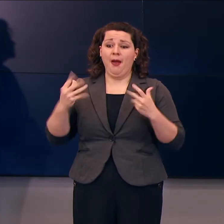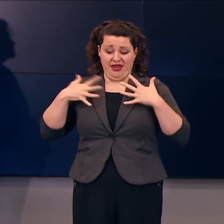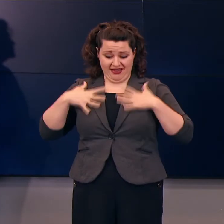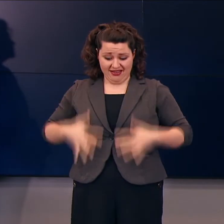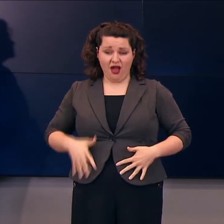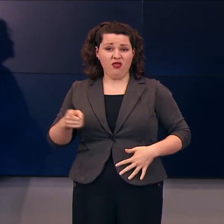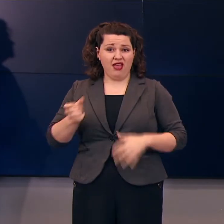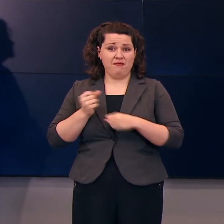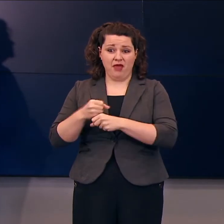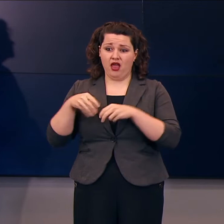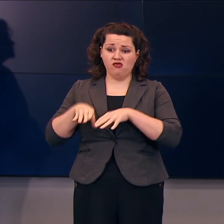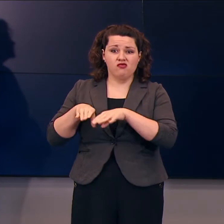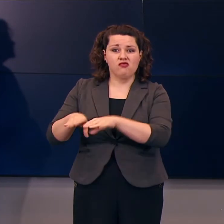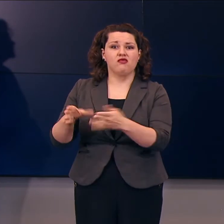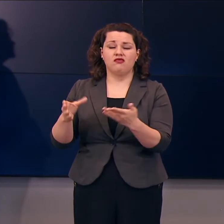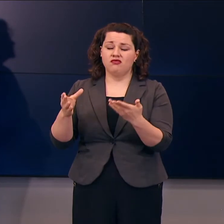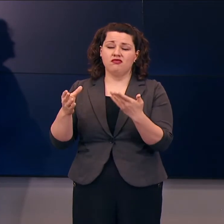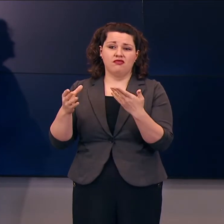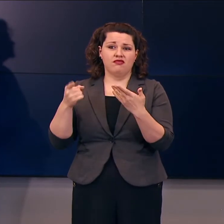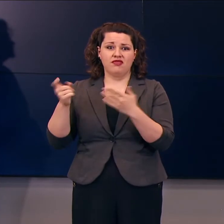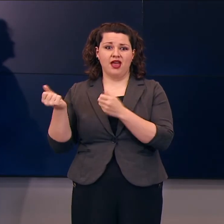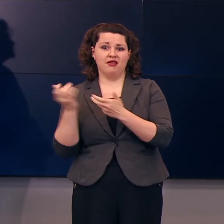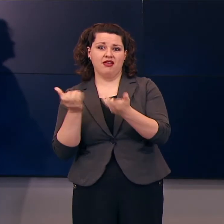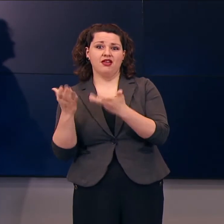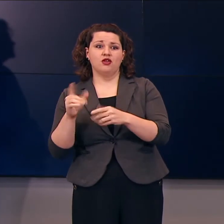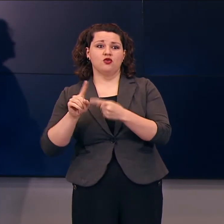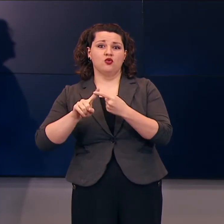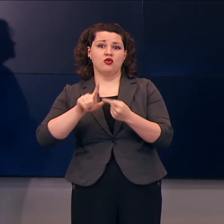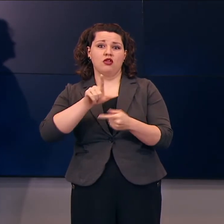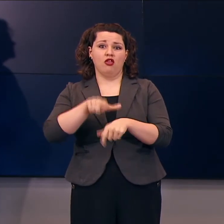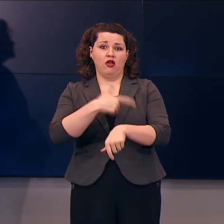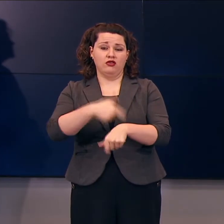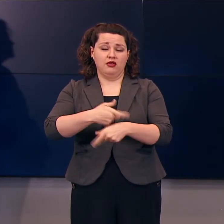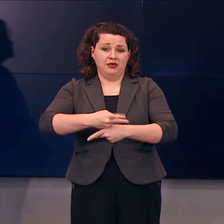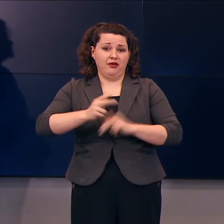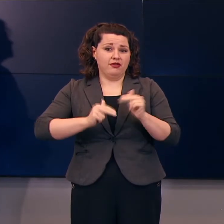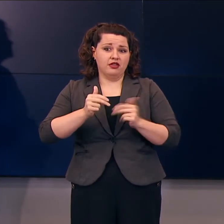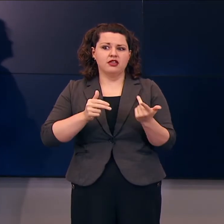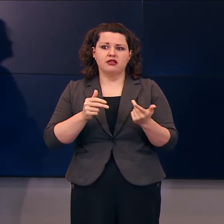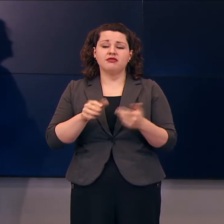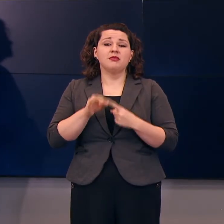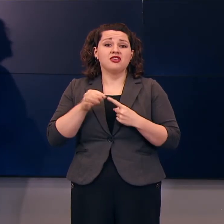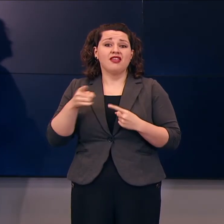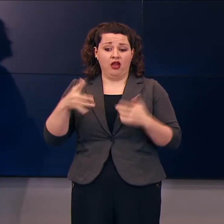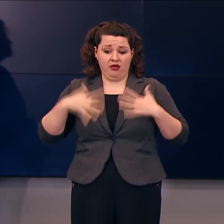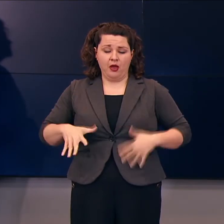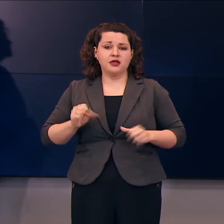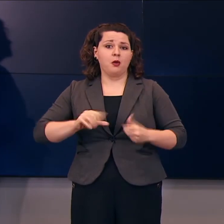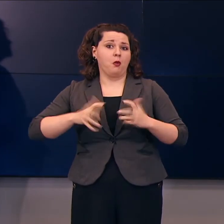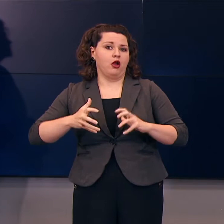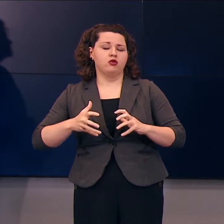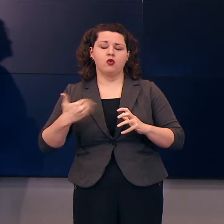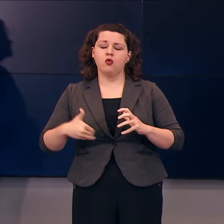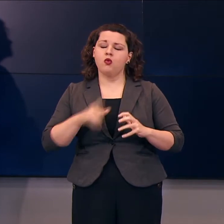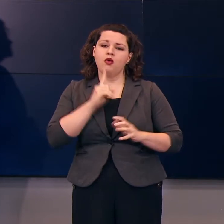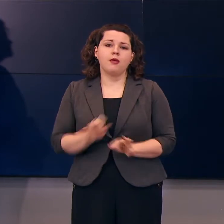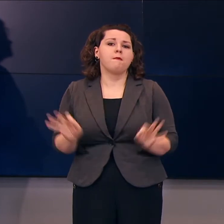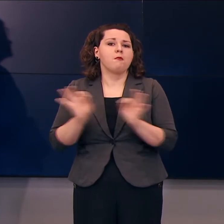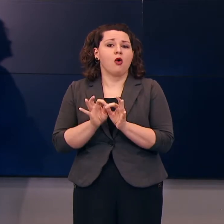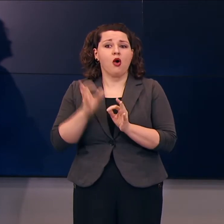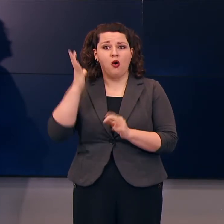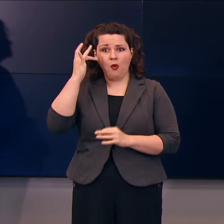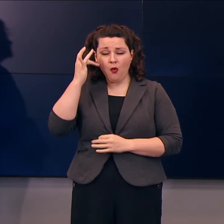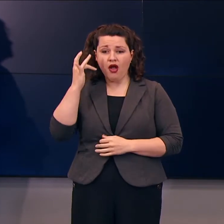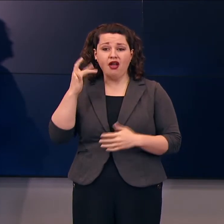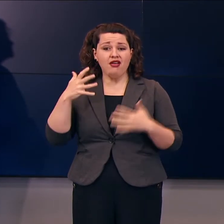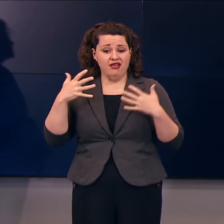that they've been able to make and to get to our long-term care facilities, especially their washable gowns, which is so important because the burn